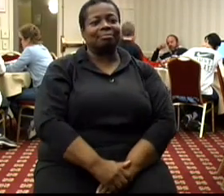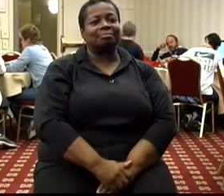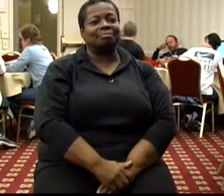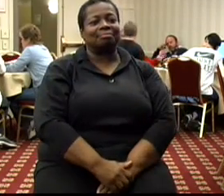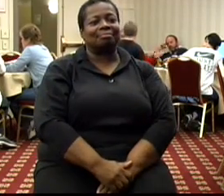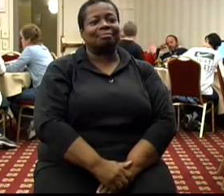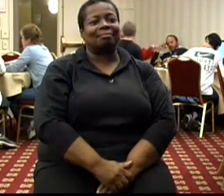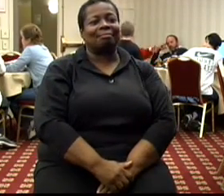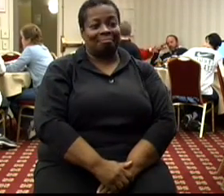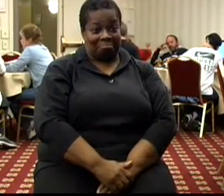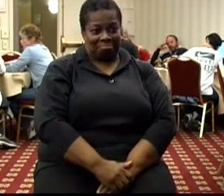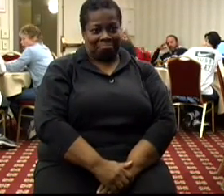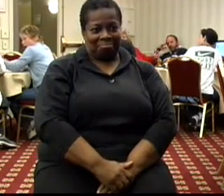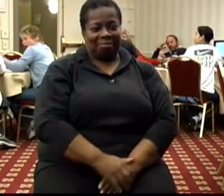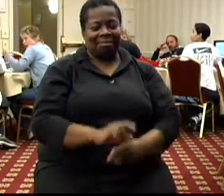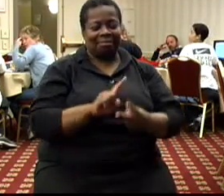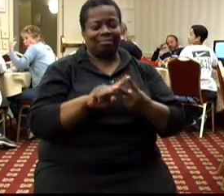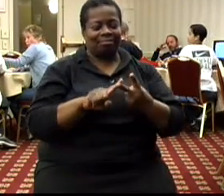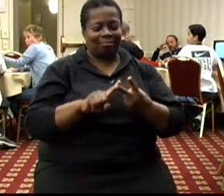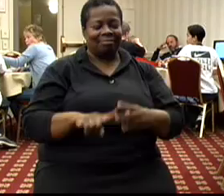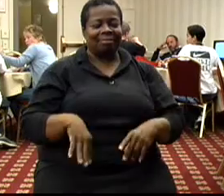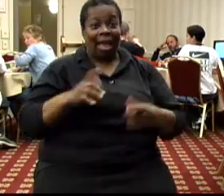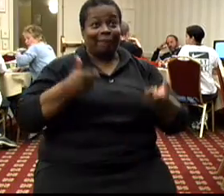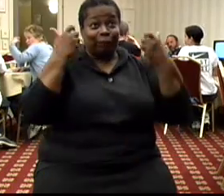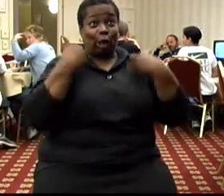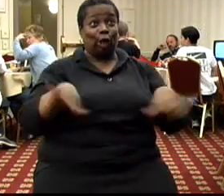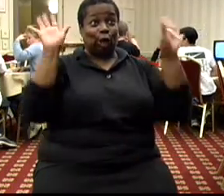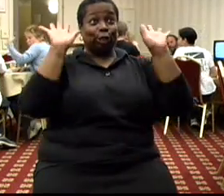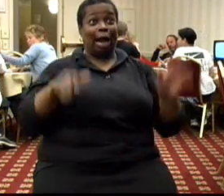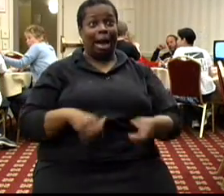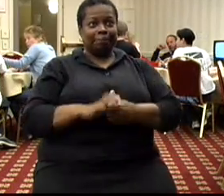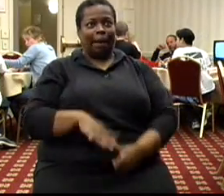bring your hands together, but you don't say, "the end,"